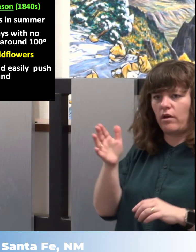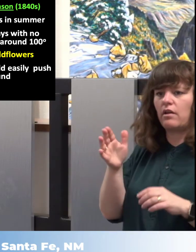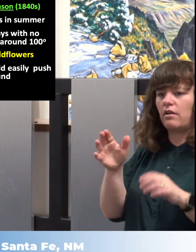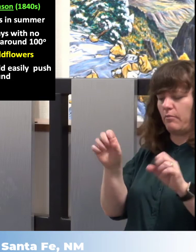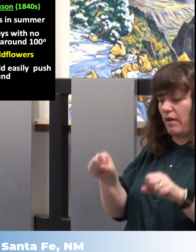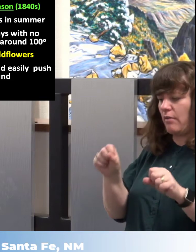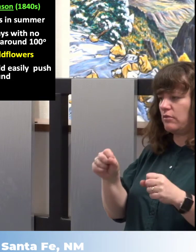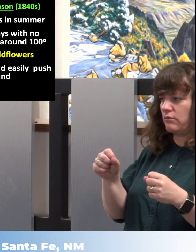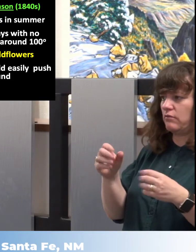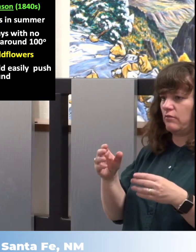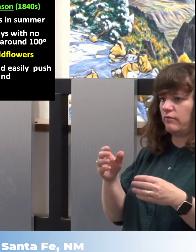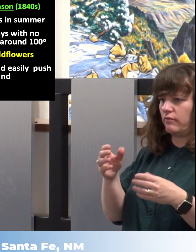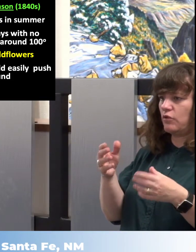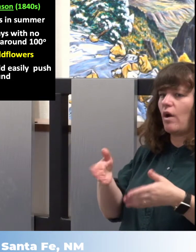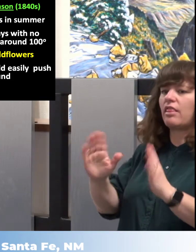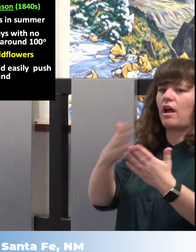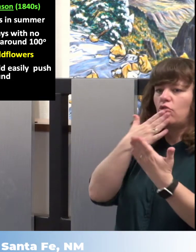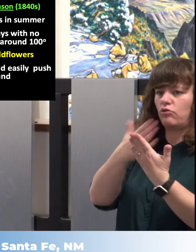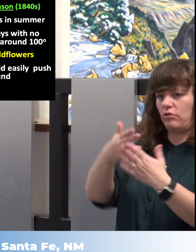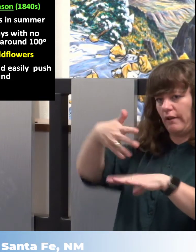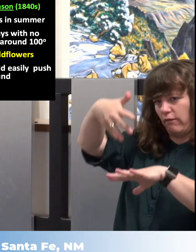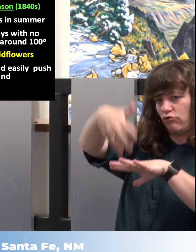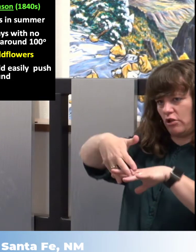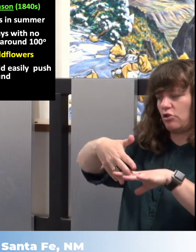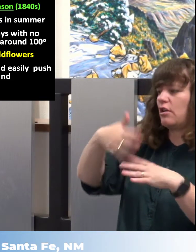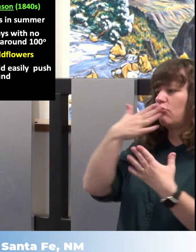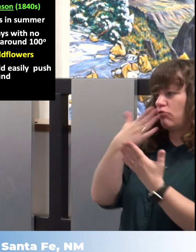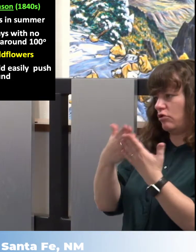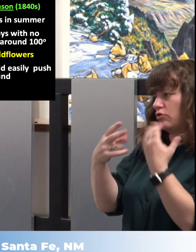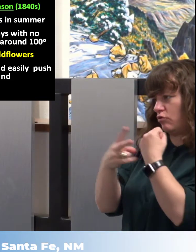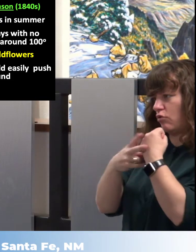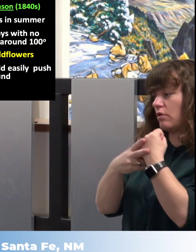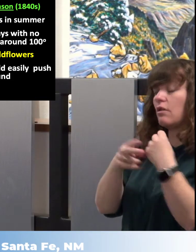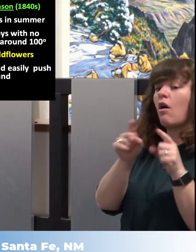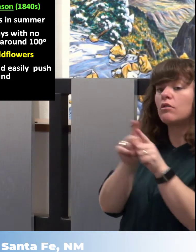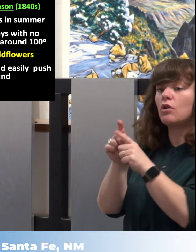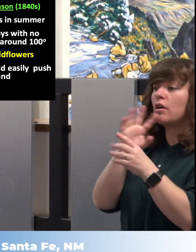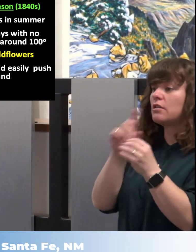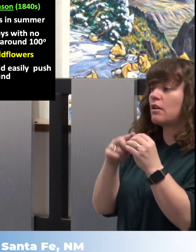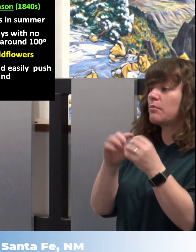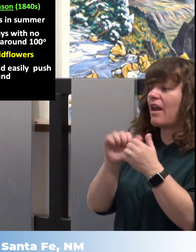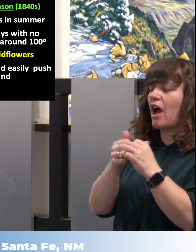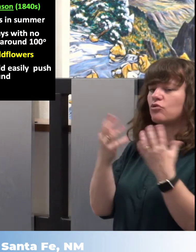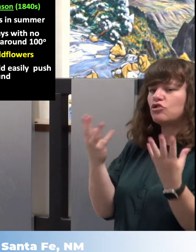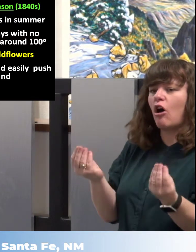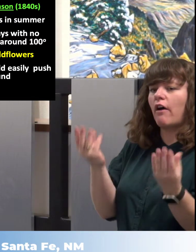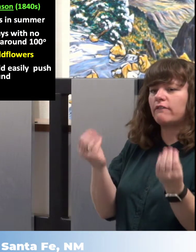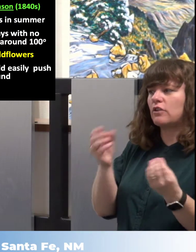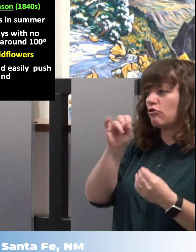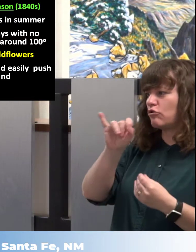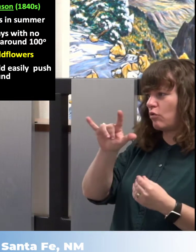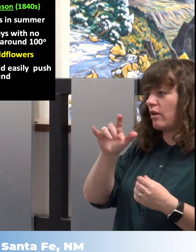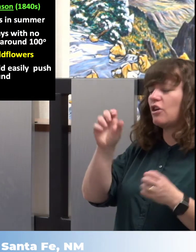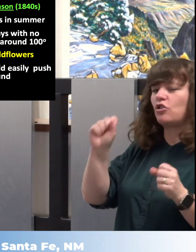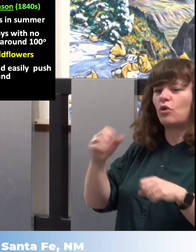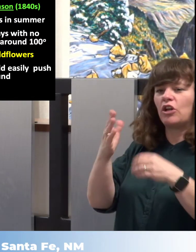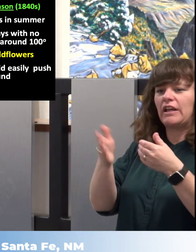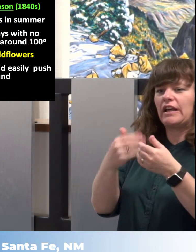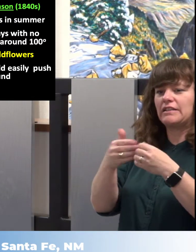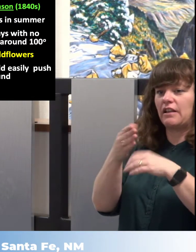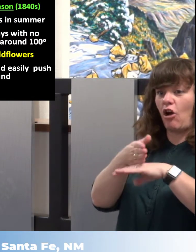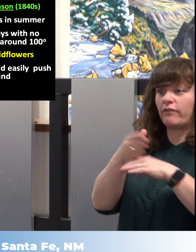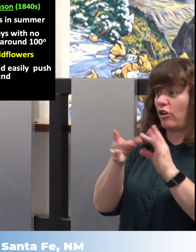infiltration and good storage. He also talked about how soft the soil was and the fact that you could easily push a stick. He often